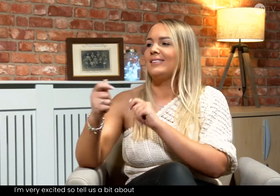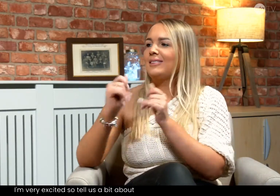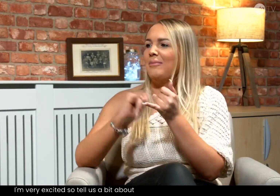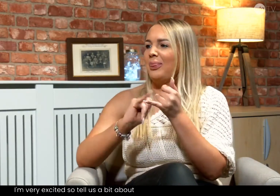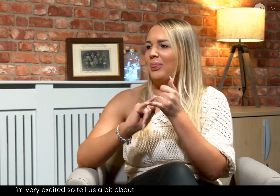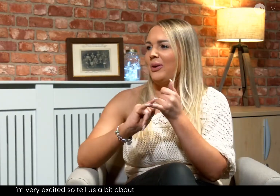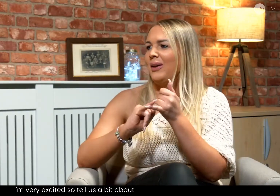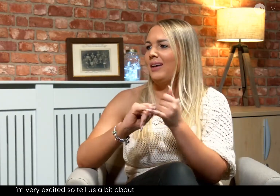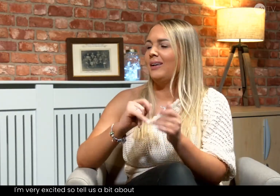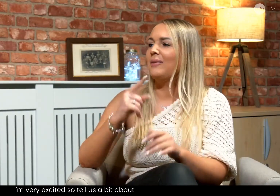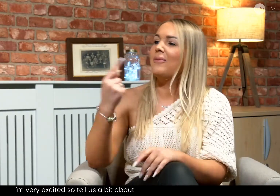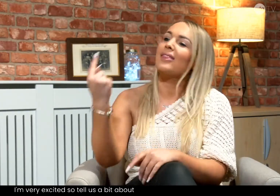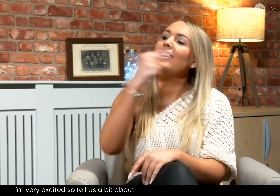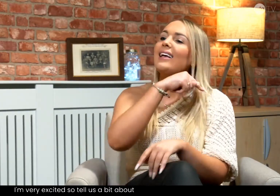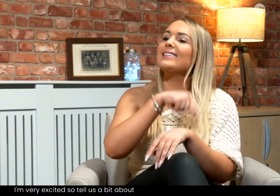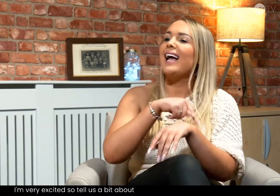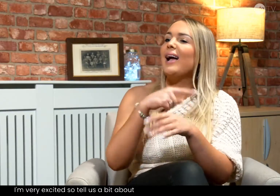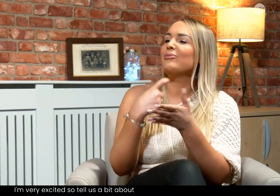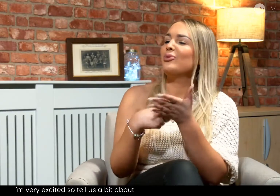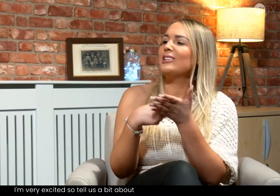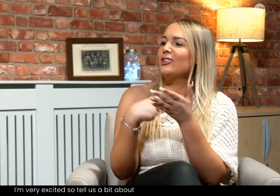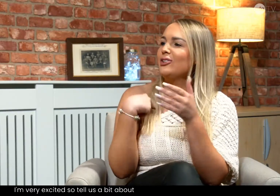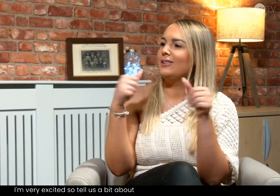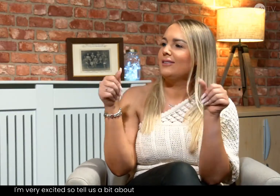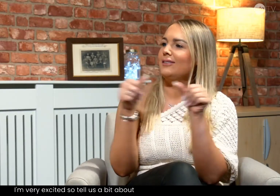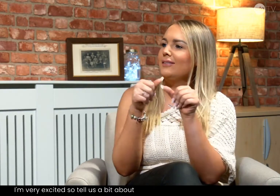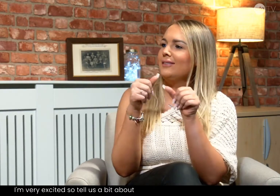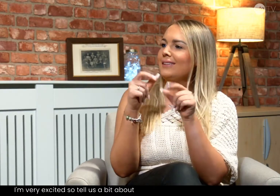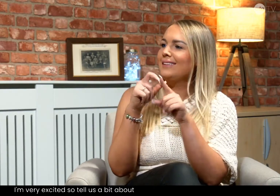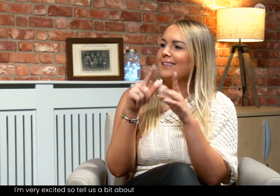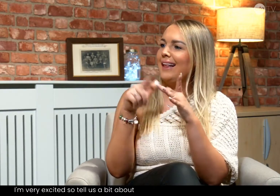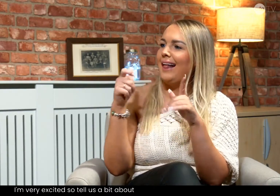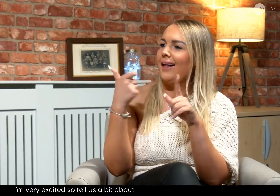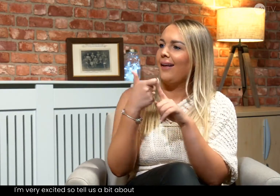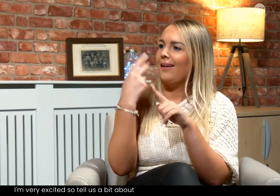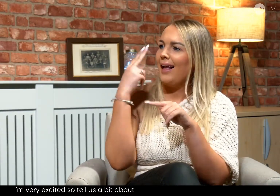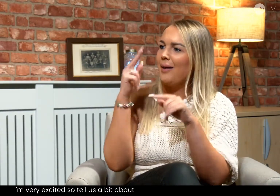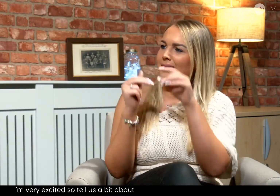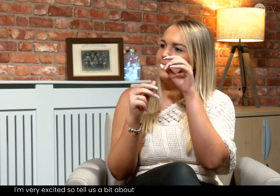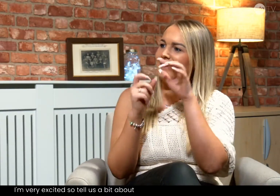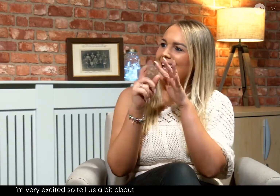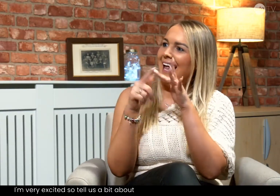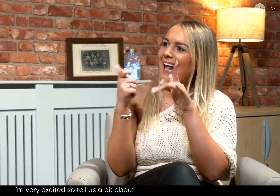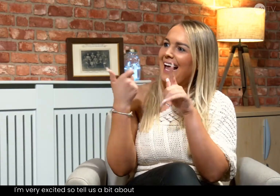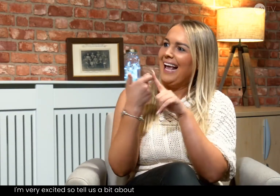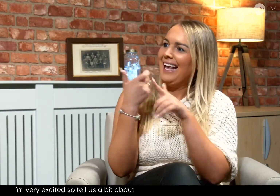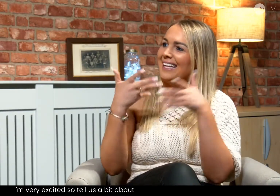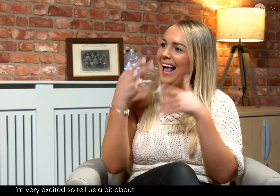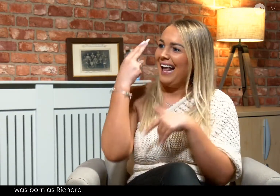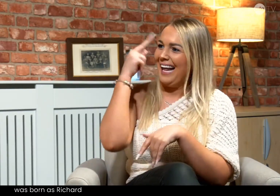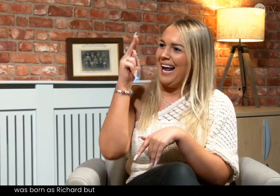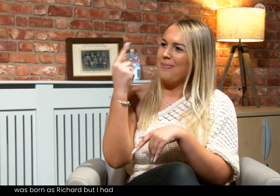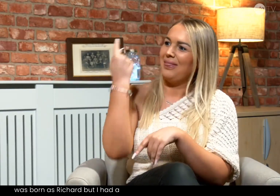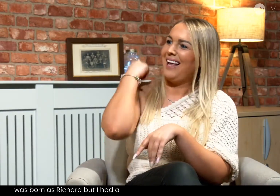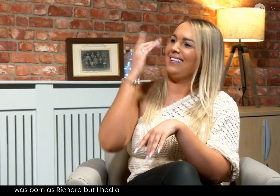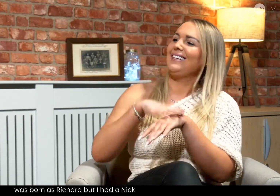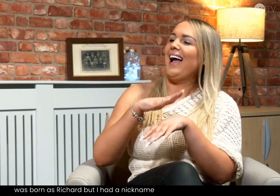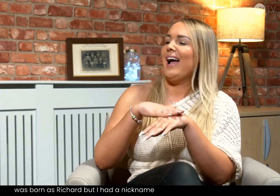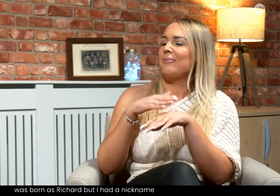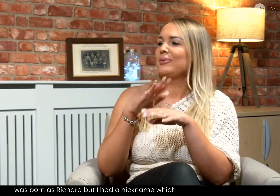So I was born as Richard, but I had a nickname, which was Dick. So